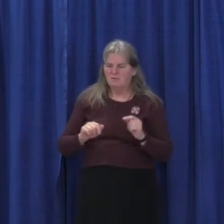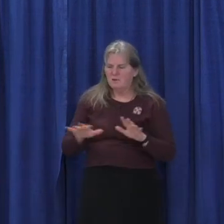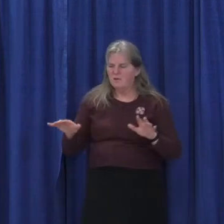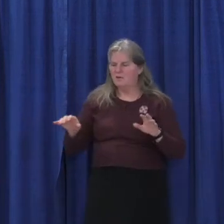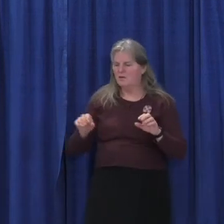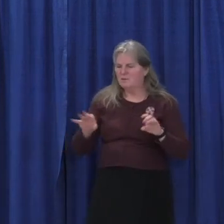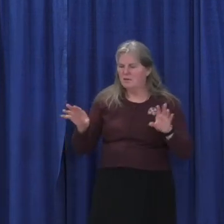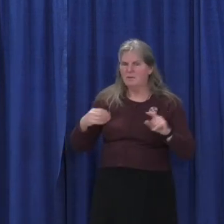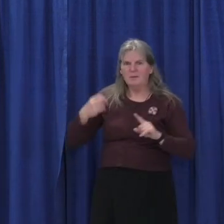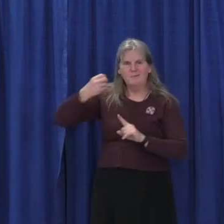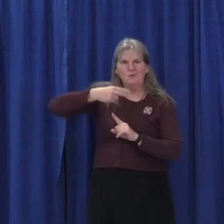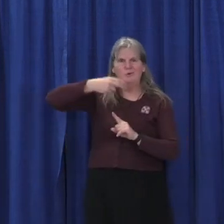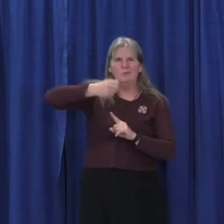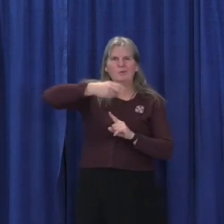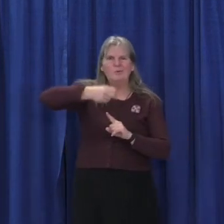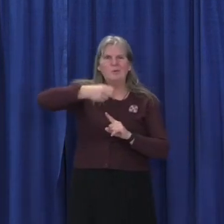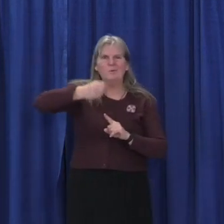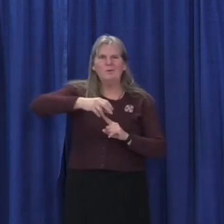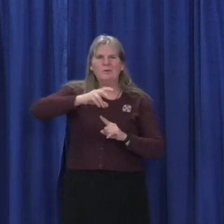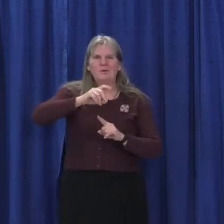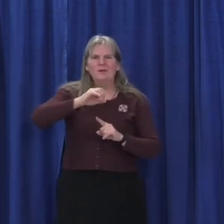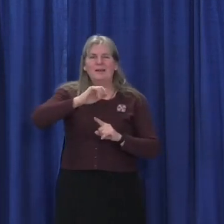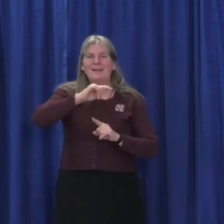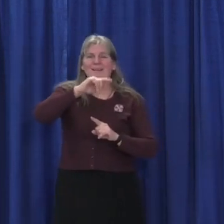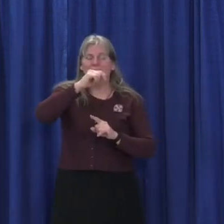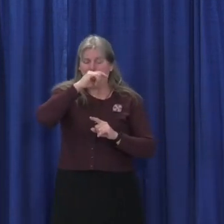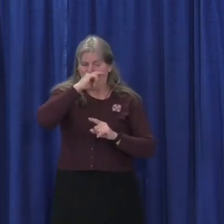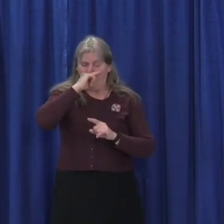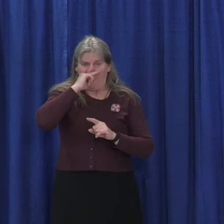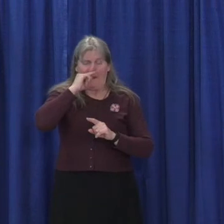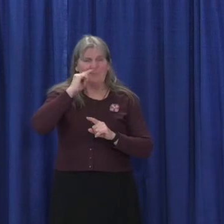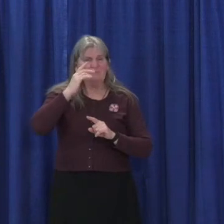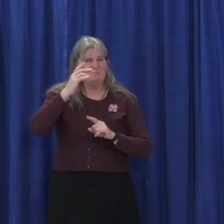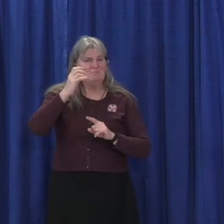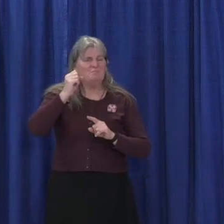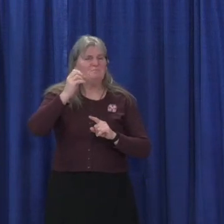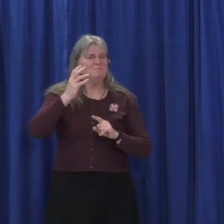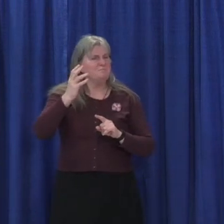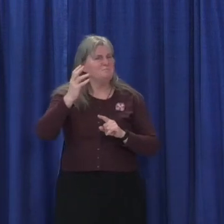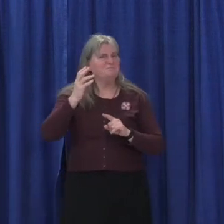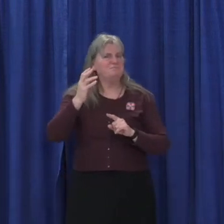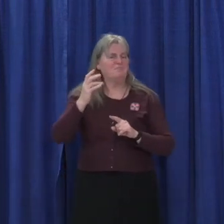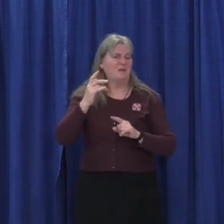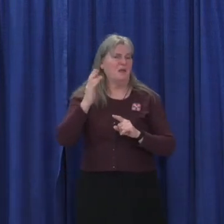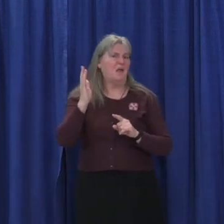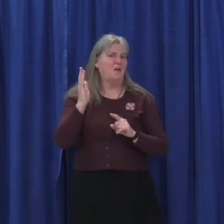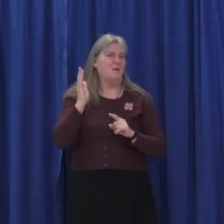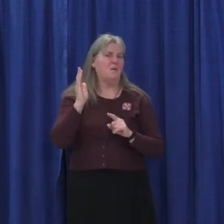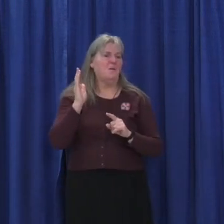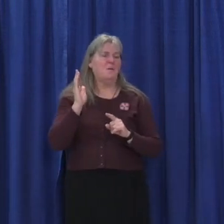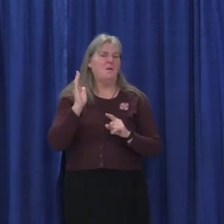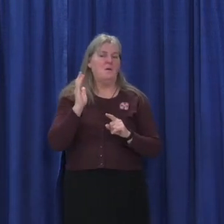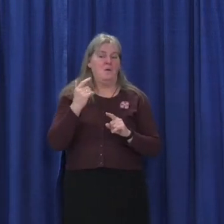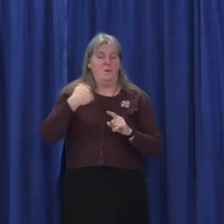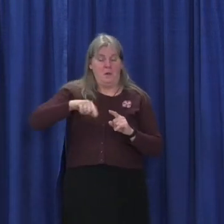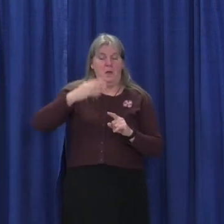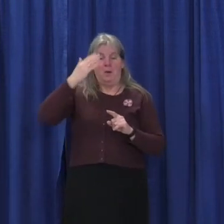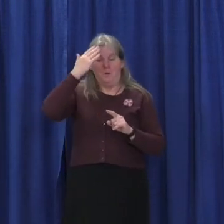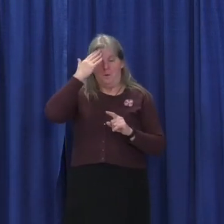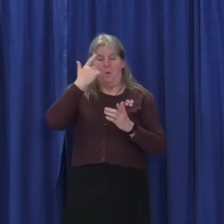so quickly, and so I think it's a matter of we know what to